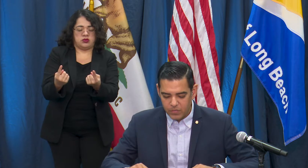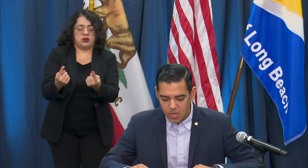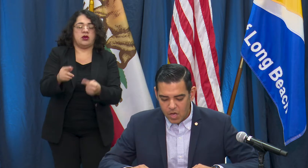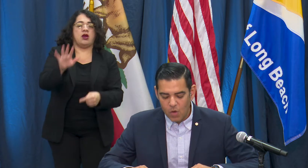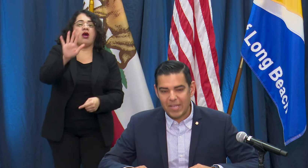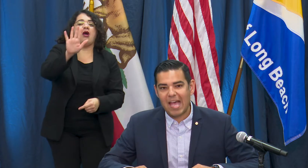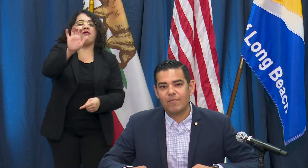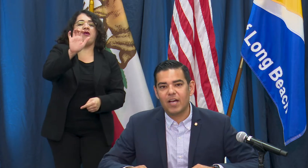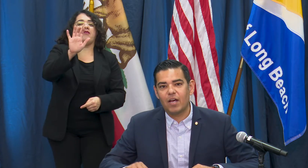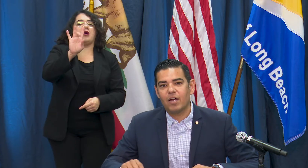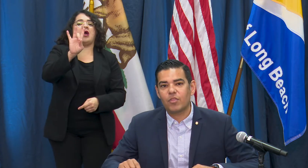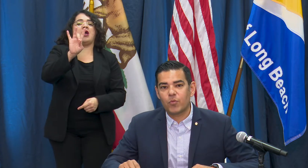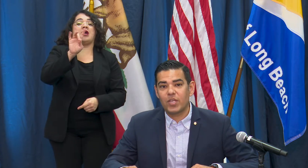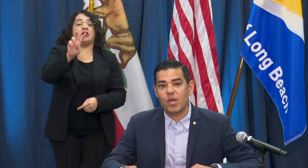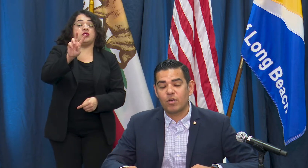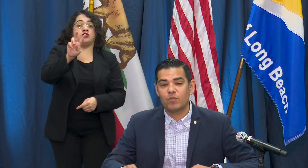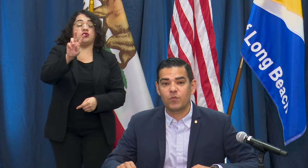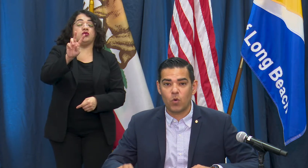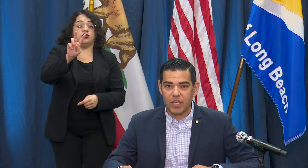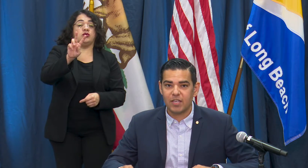582, we have over